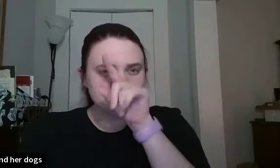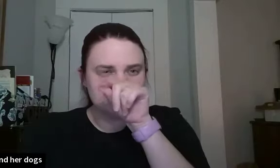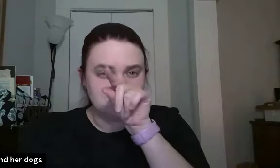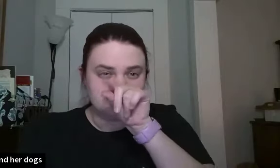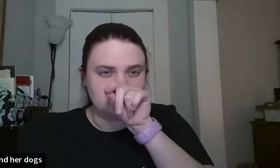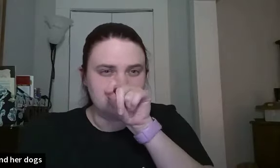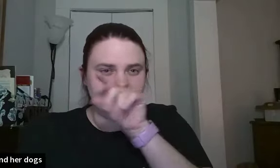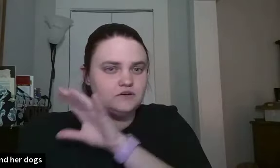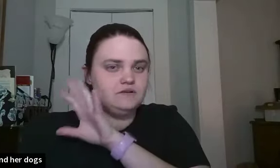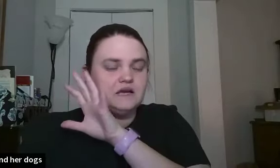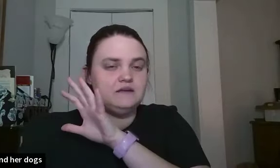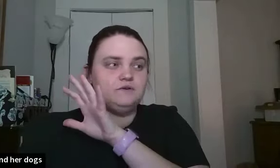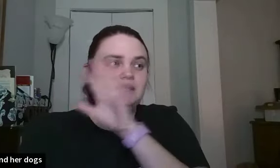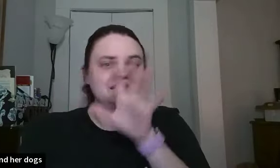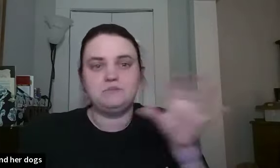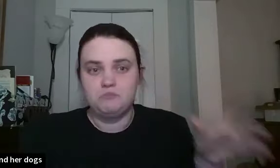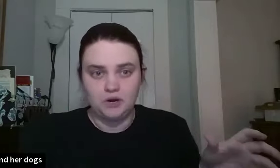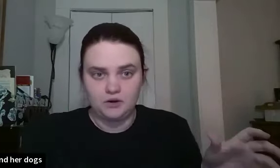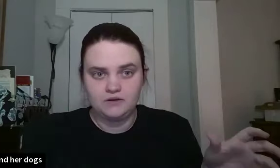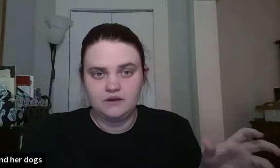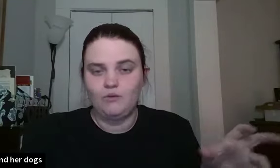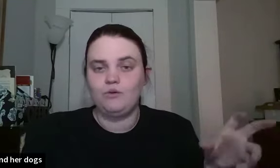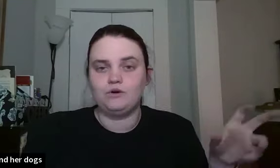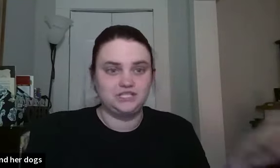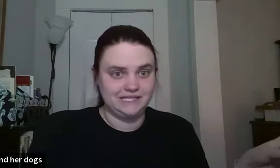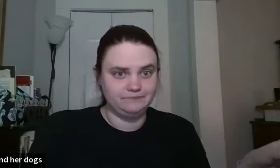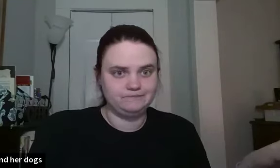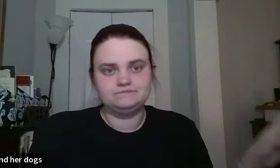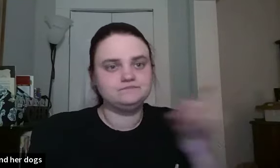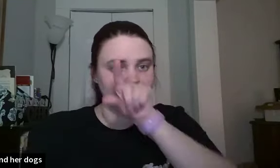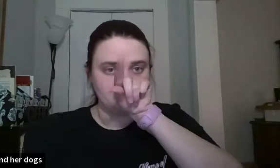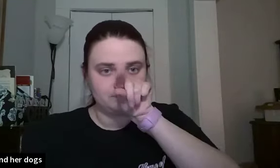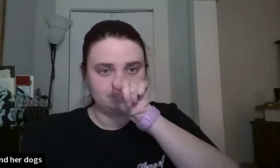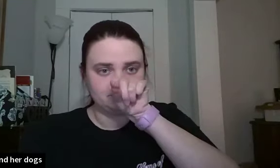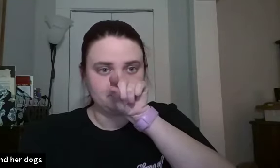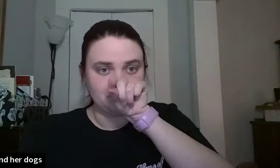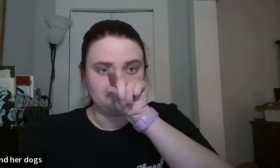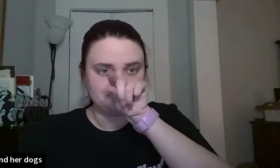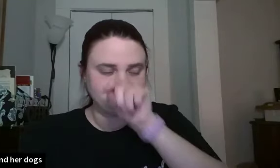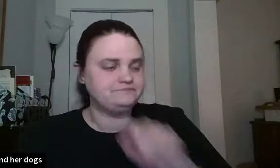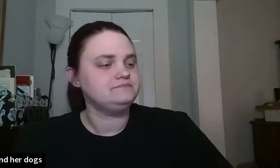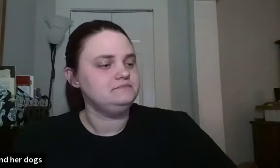the generalized sign for any type of bird or chicken. Bird.